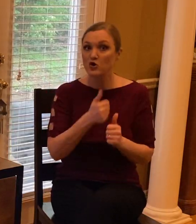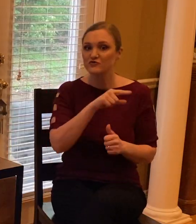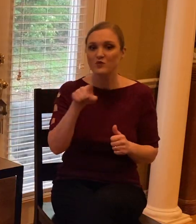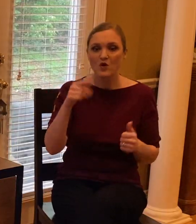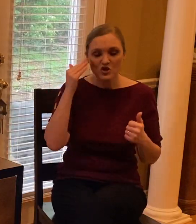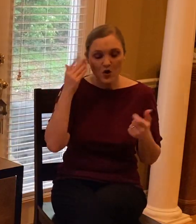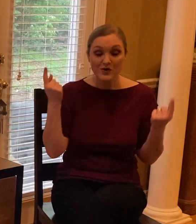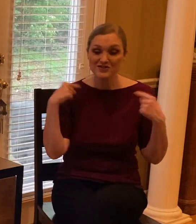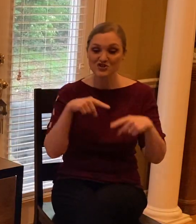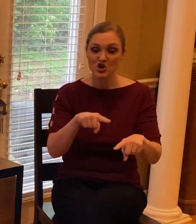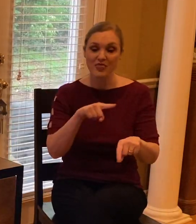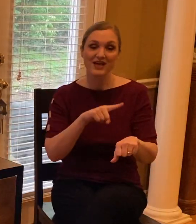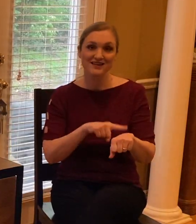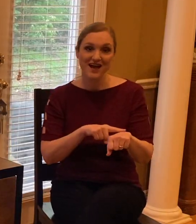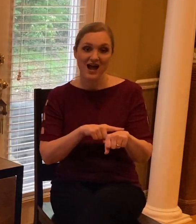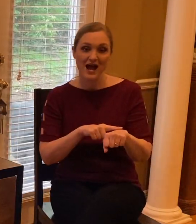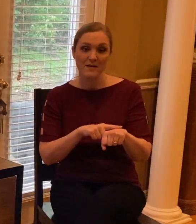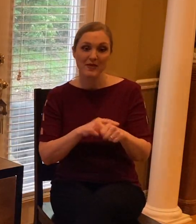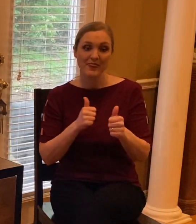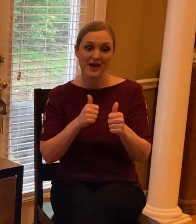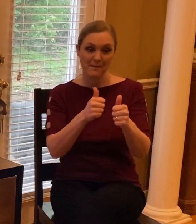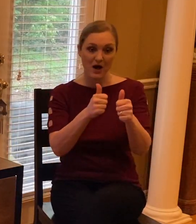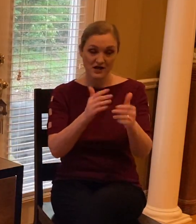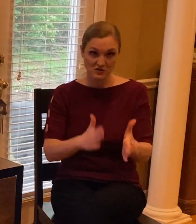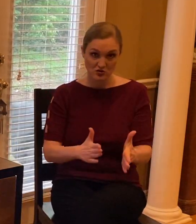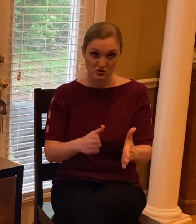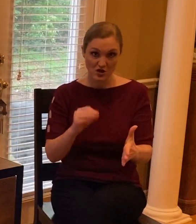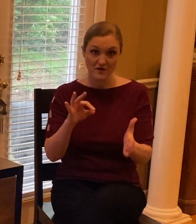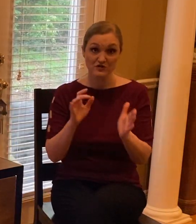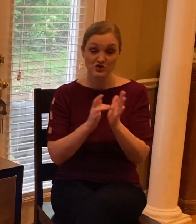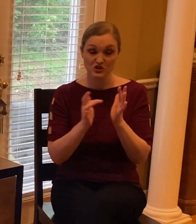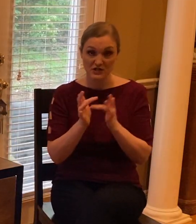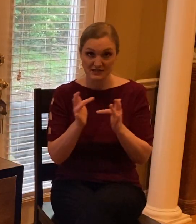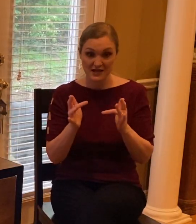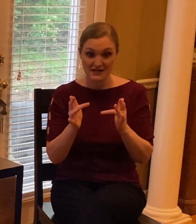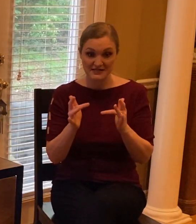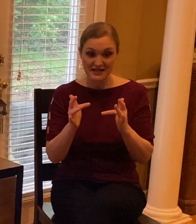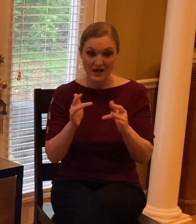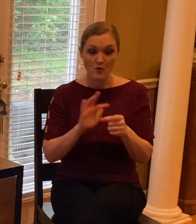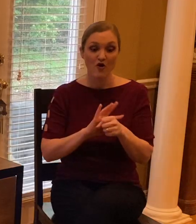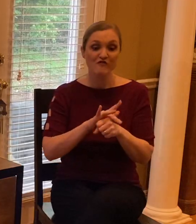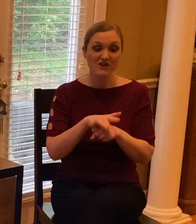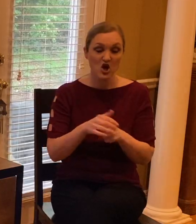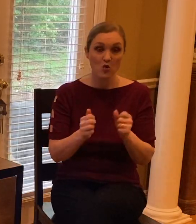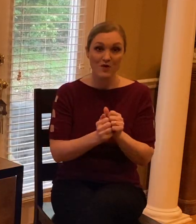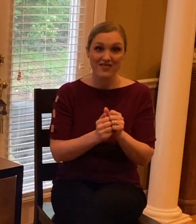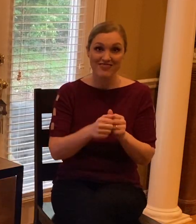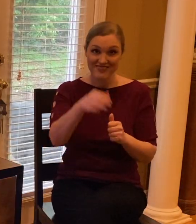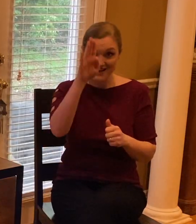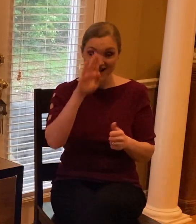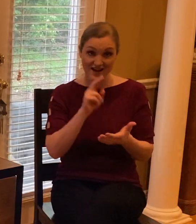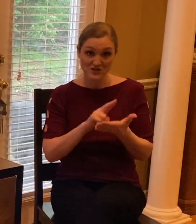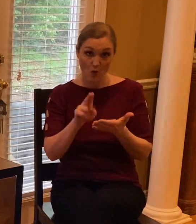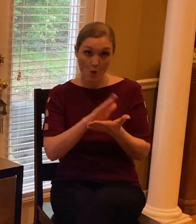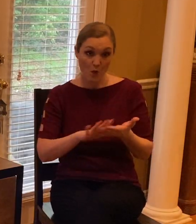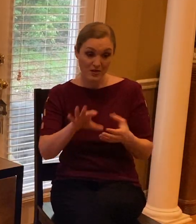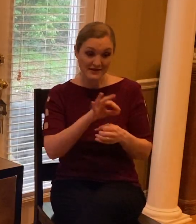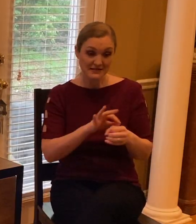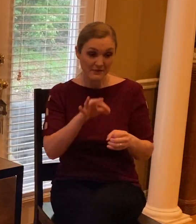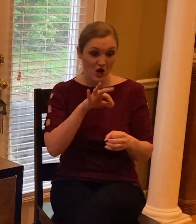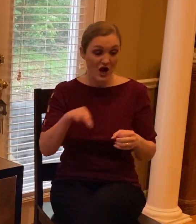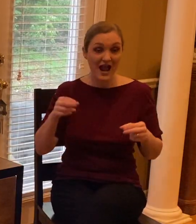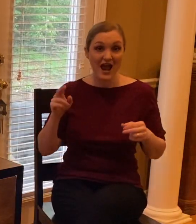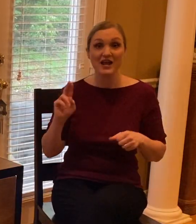it was during that time that the apostles of Jesus Christ, they were filled with God's Holy Spirit, and using